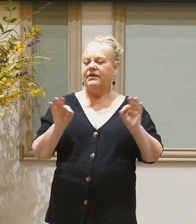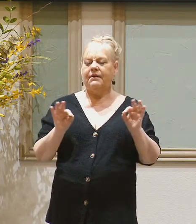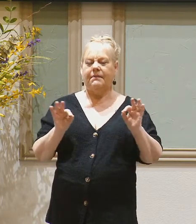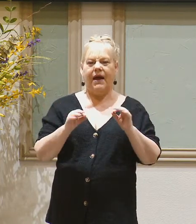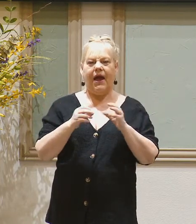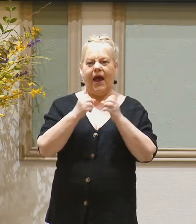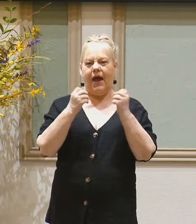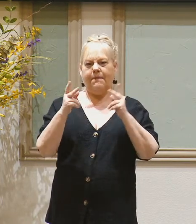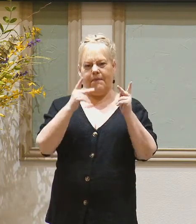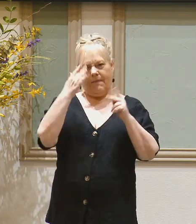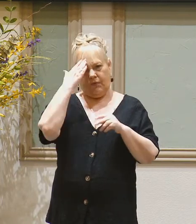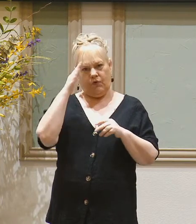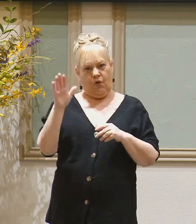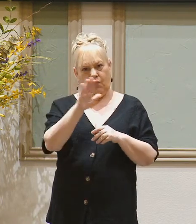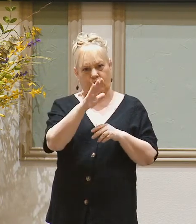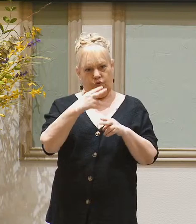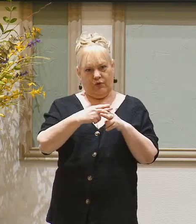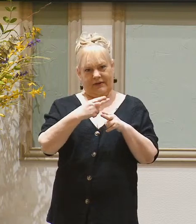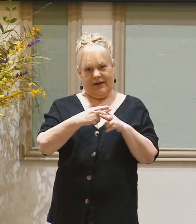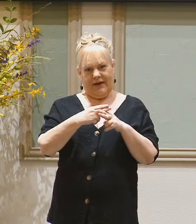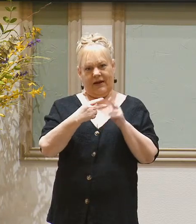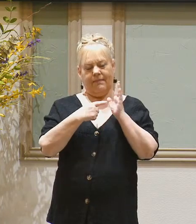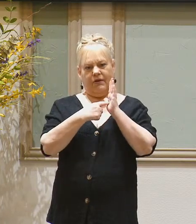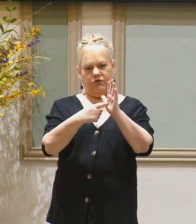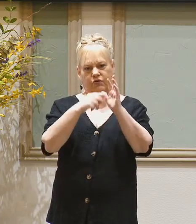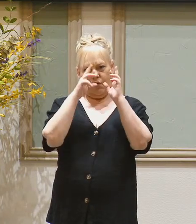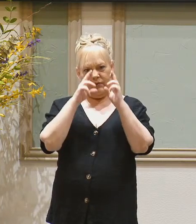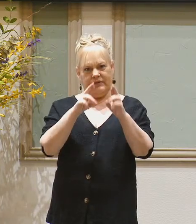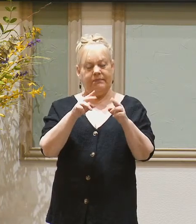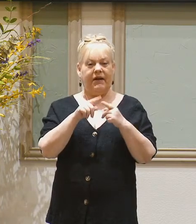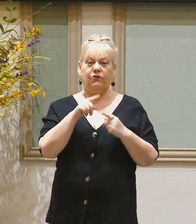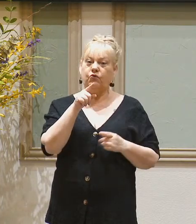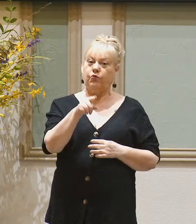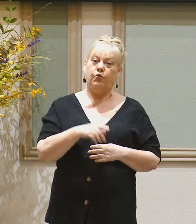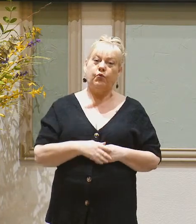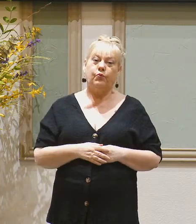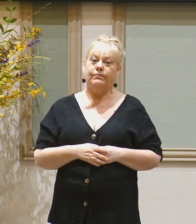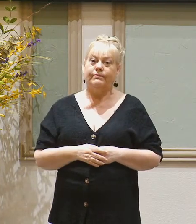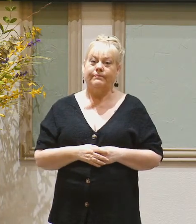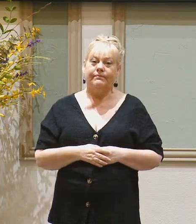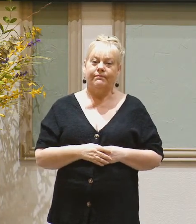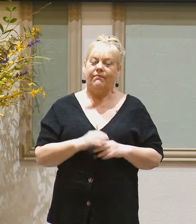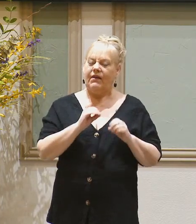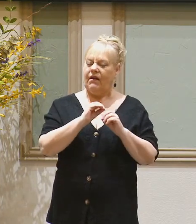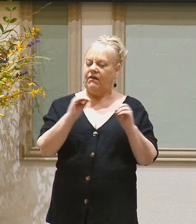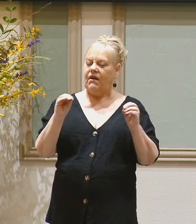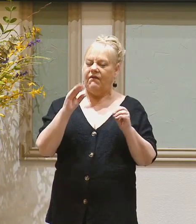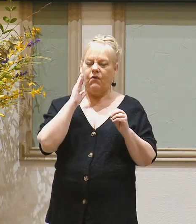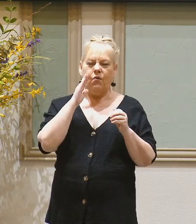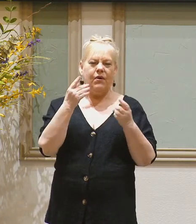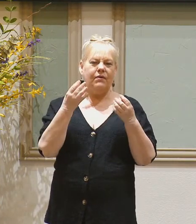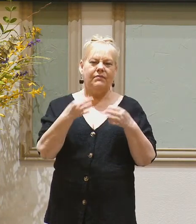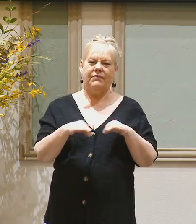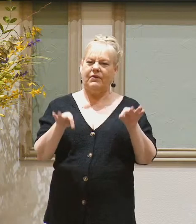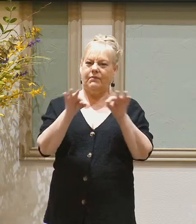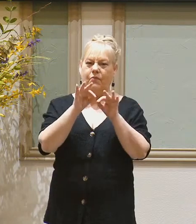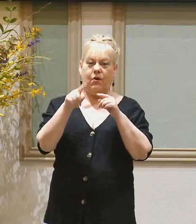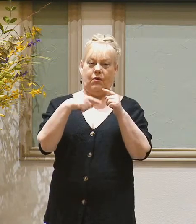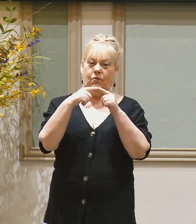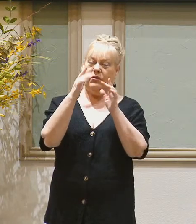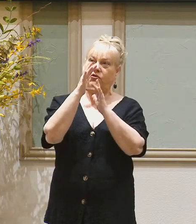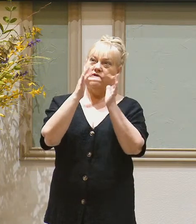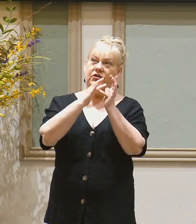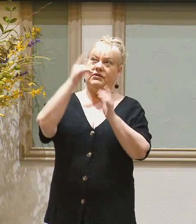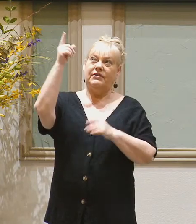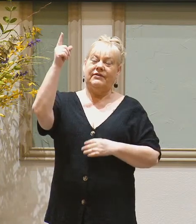many people know your name and show respect to you. None of that's going to matter when Jesus comes back.